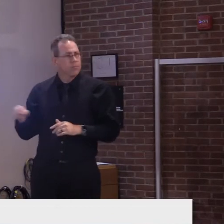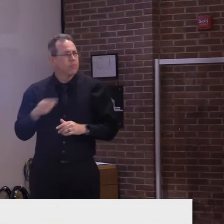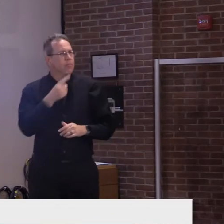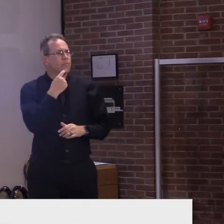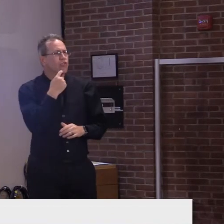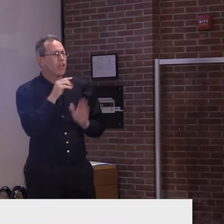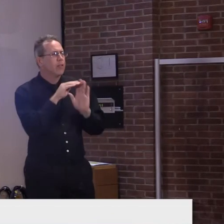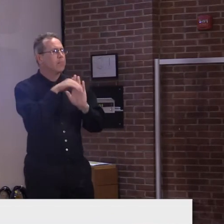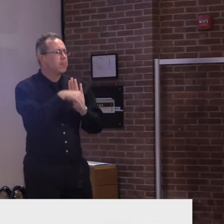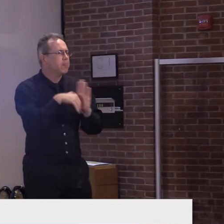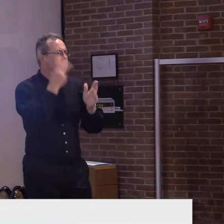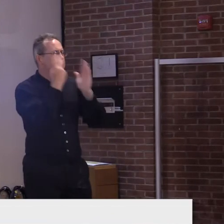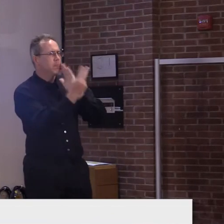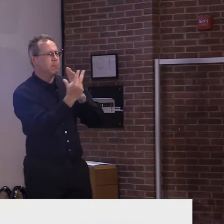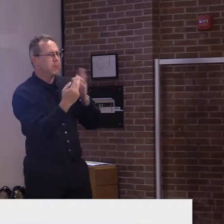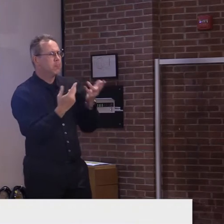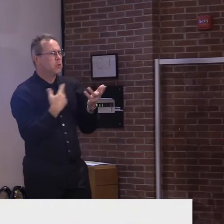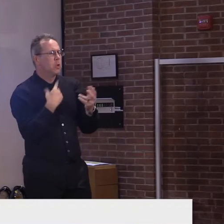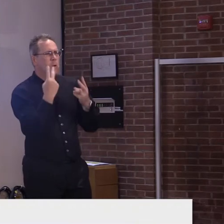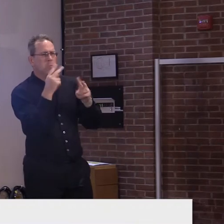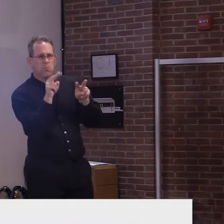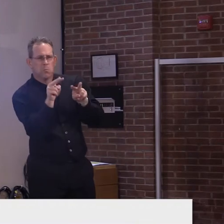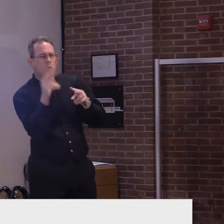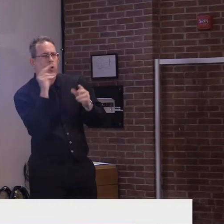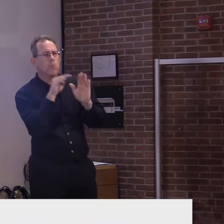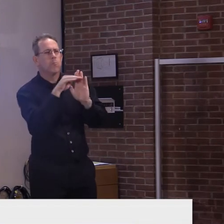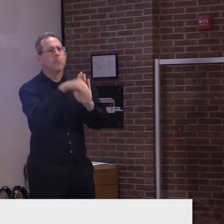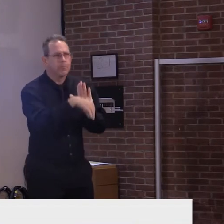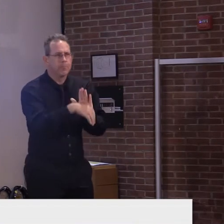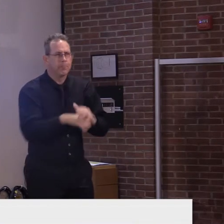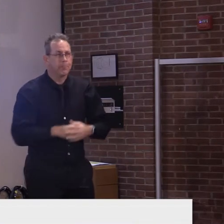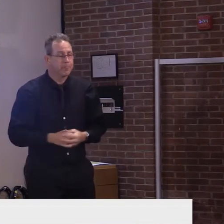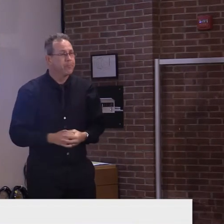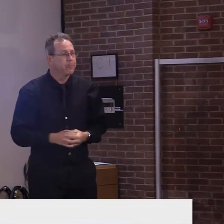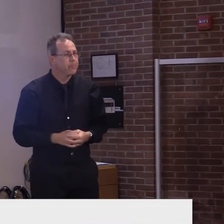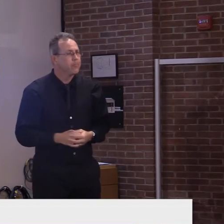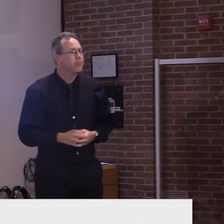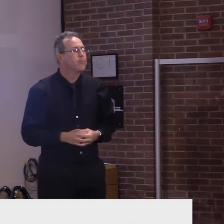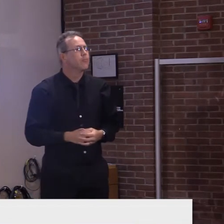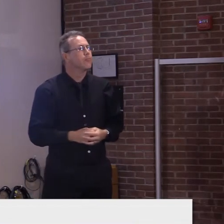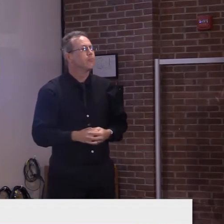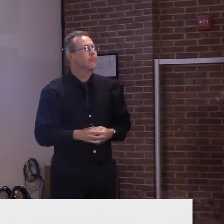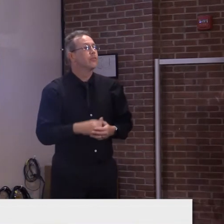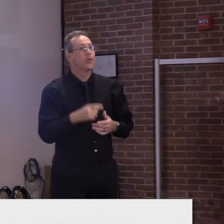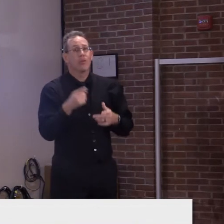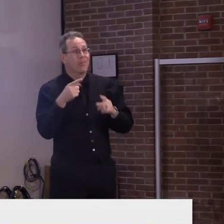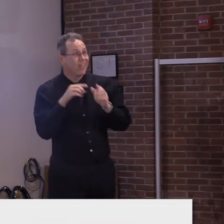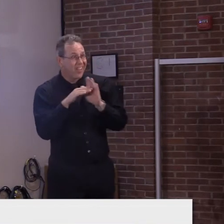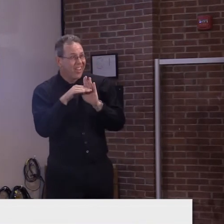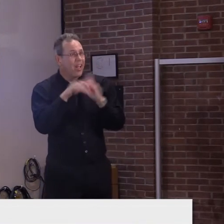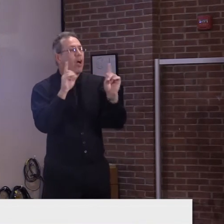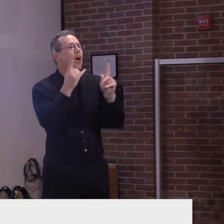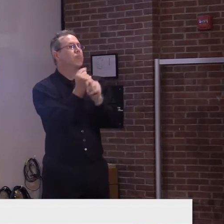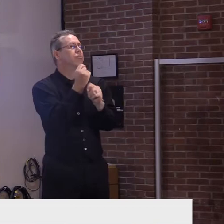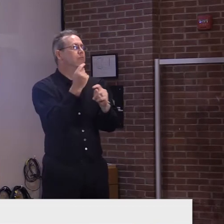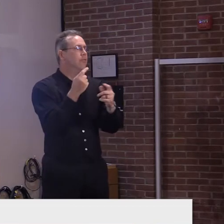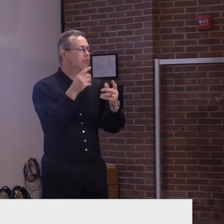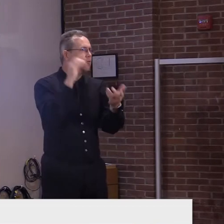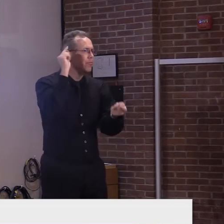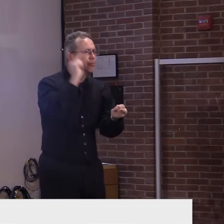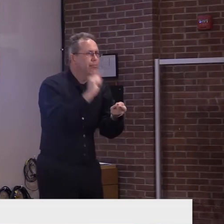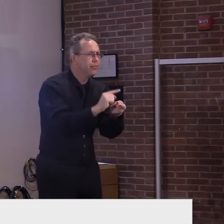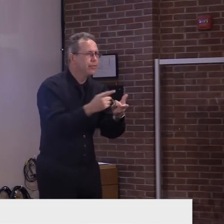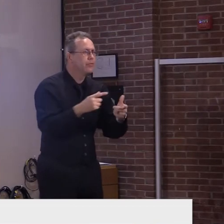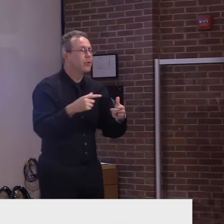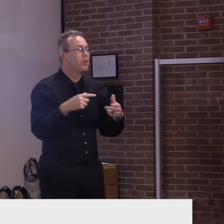materializes. Looking at the breakthrough case rates compared to the not fully vaccinated or the fully vaccinated